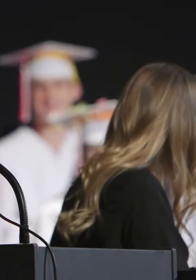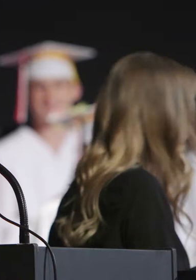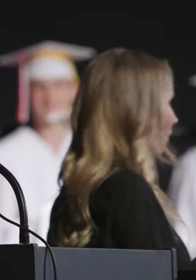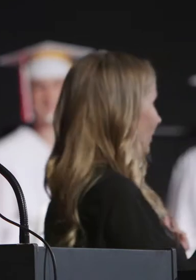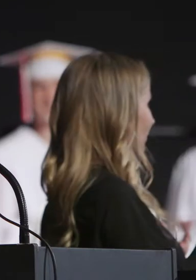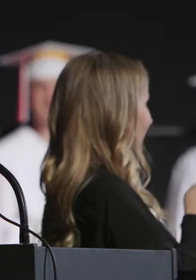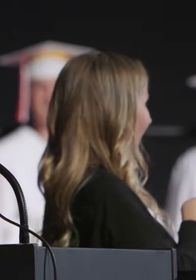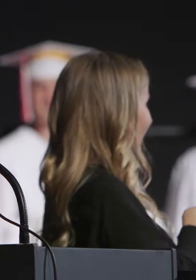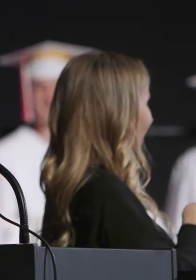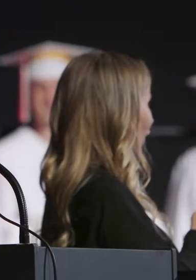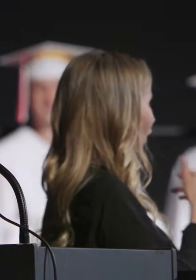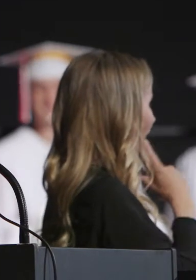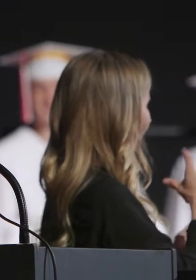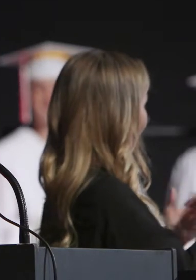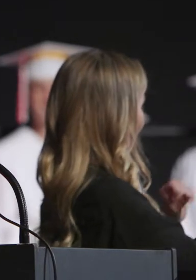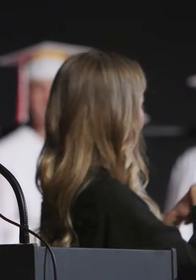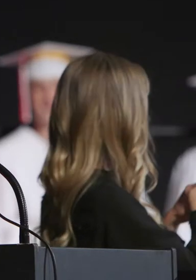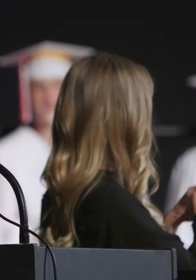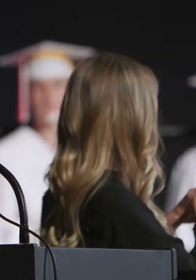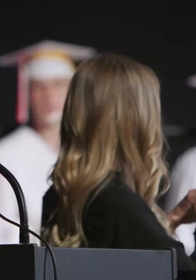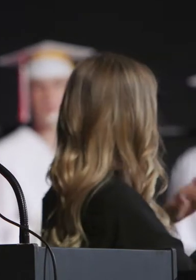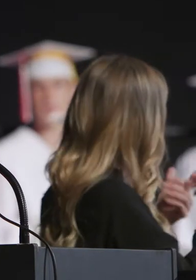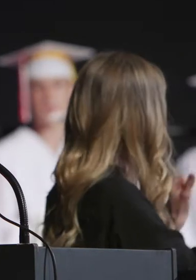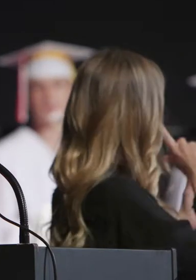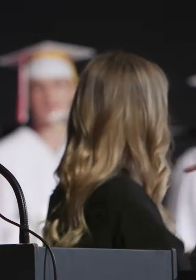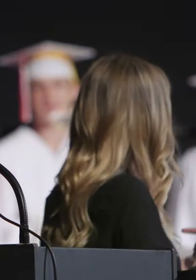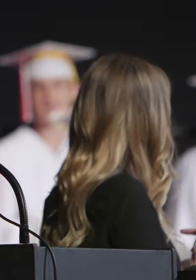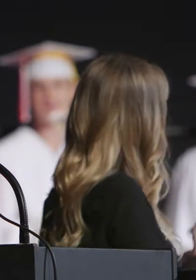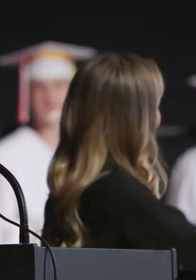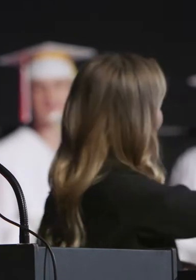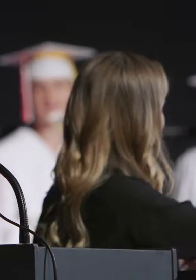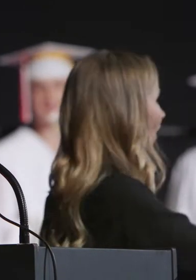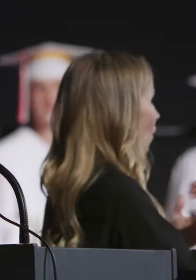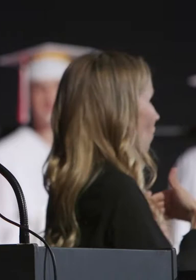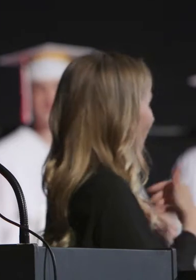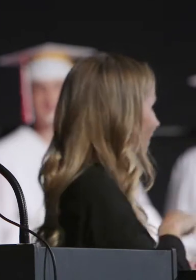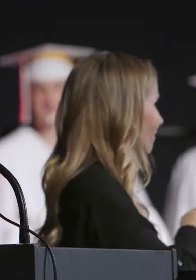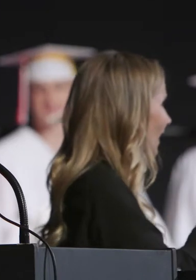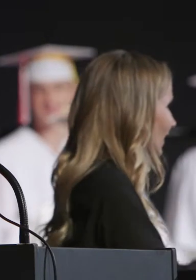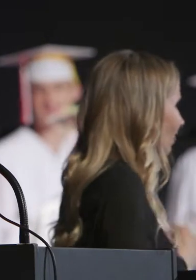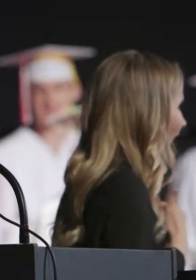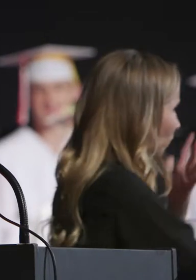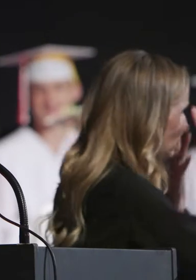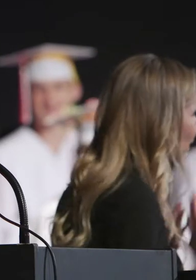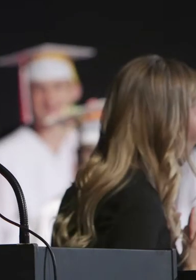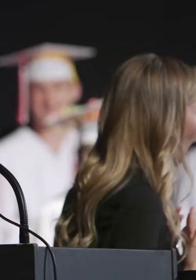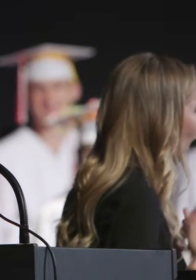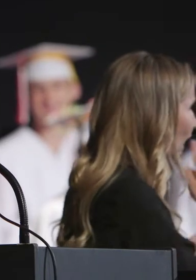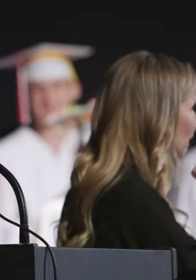How am I supposed to stand here today and cheer on our efforts to graduate, only to know my classmates and I face a life filled with sorrow, deception, and tragedy?